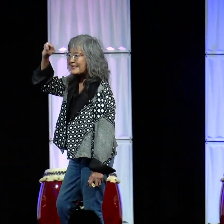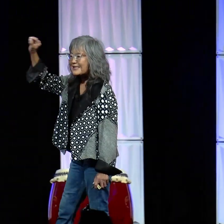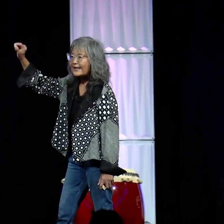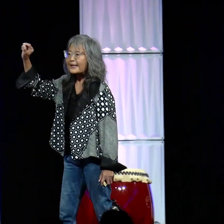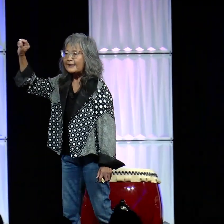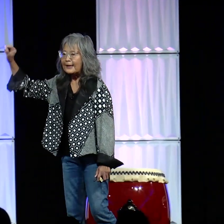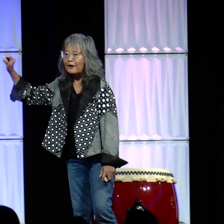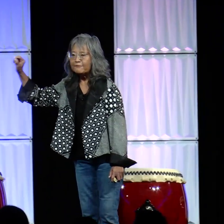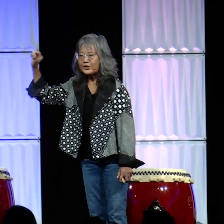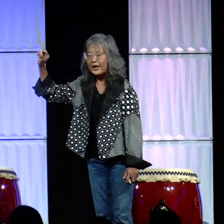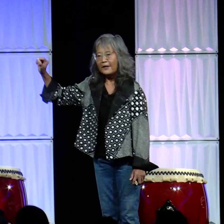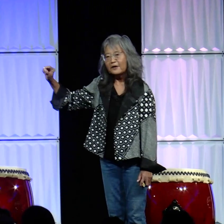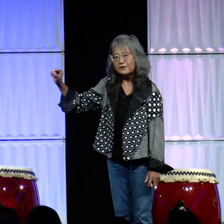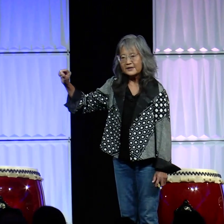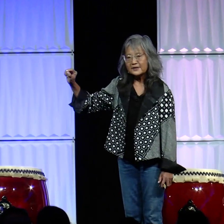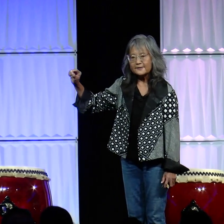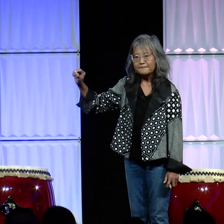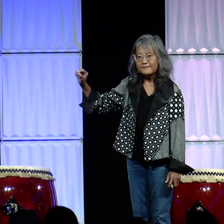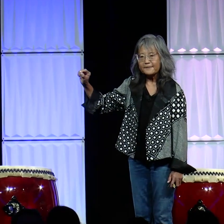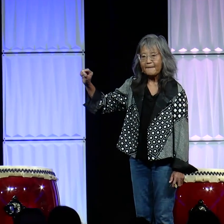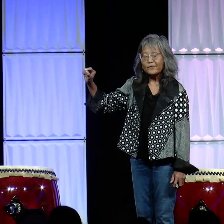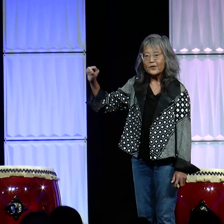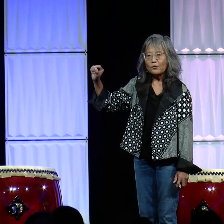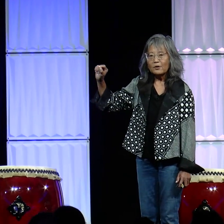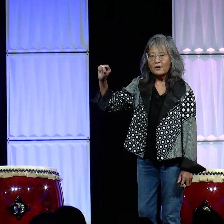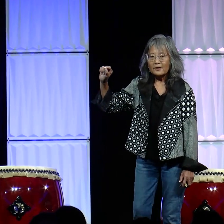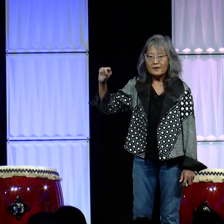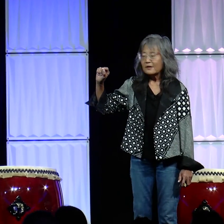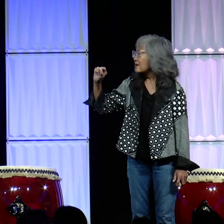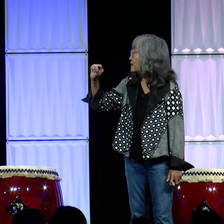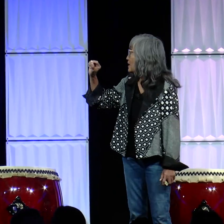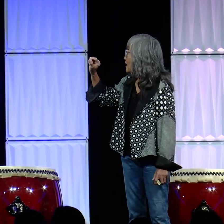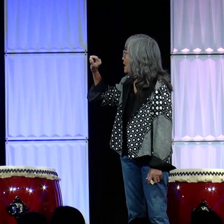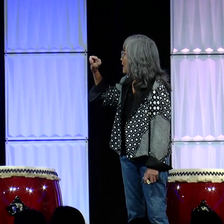can extend that love to others.